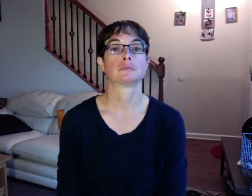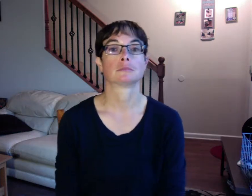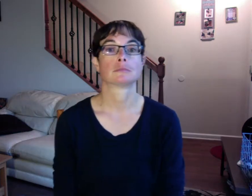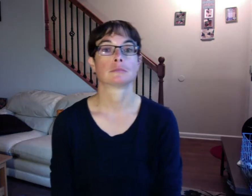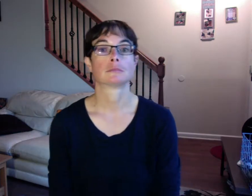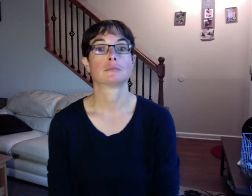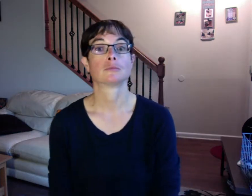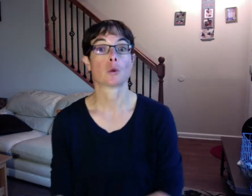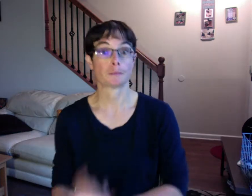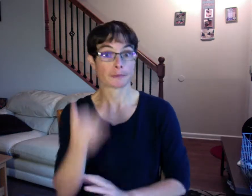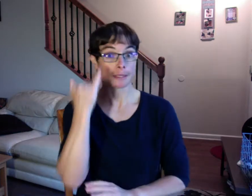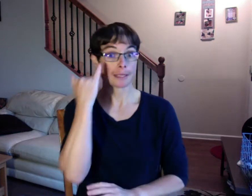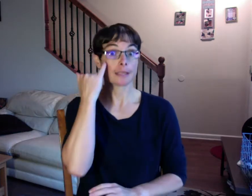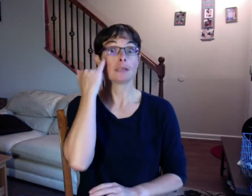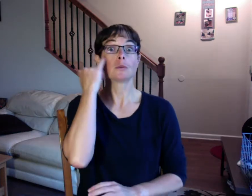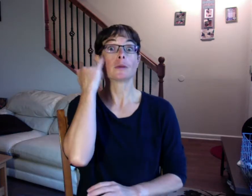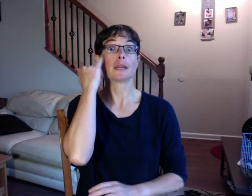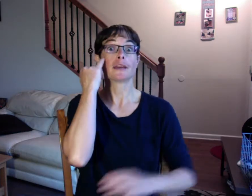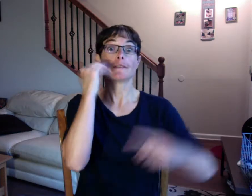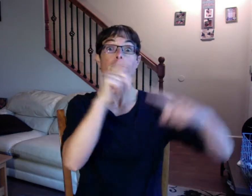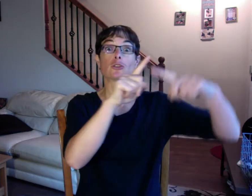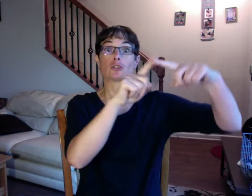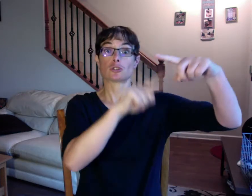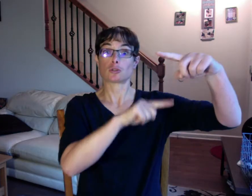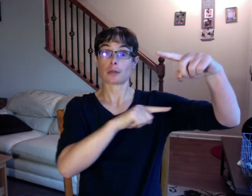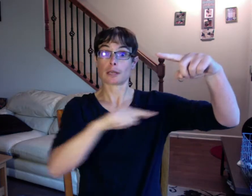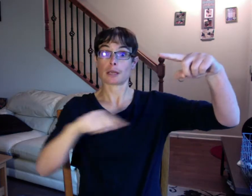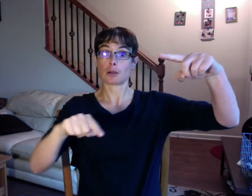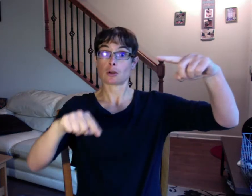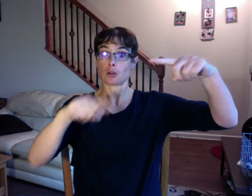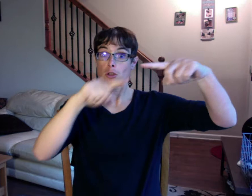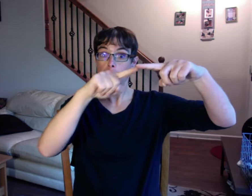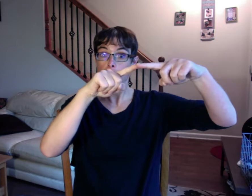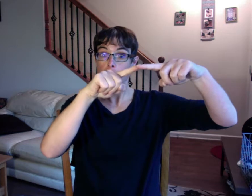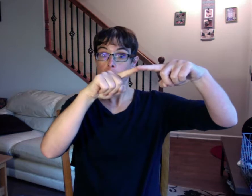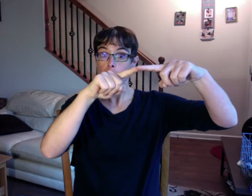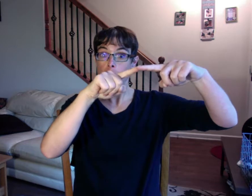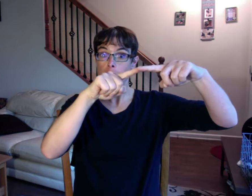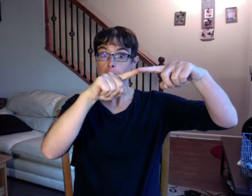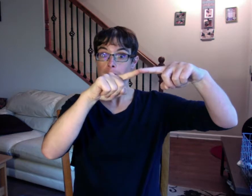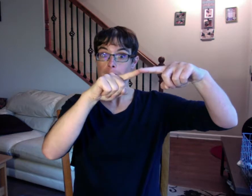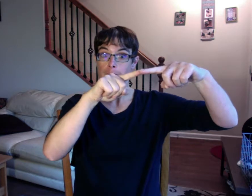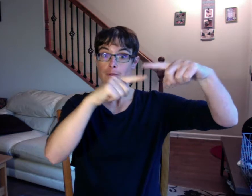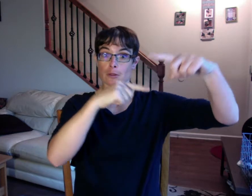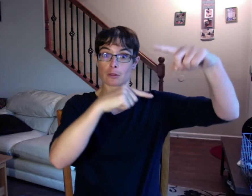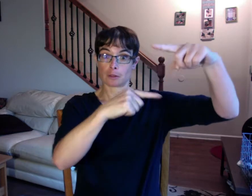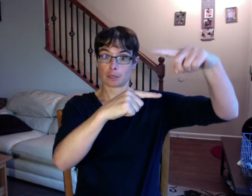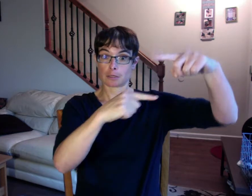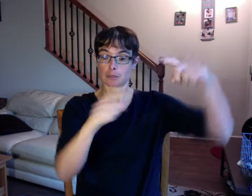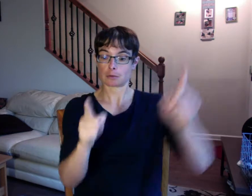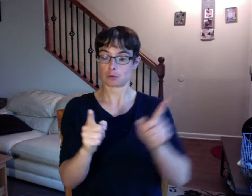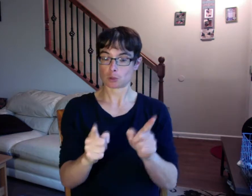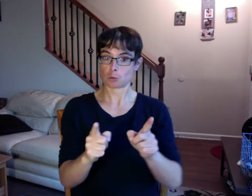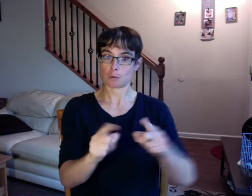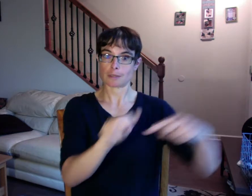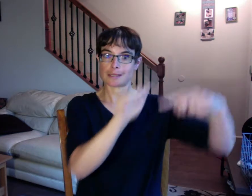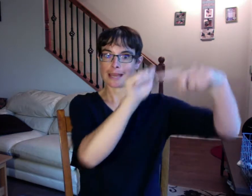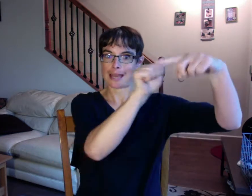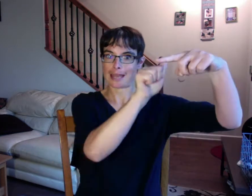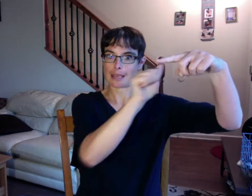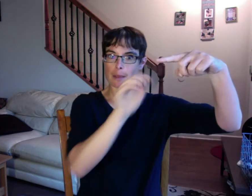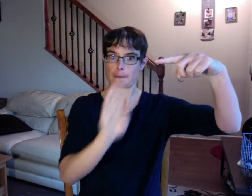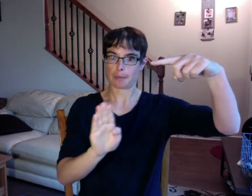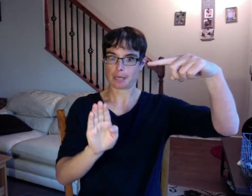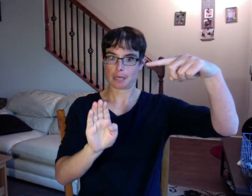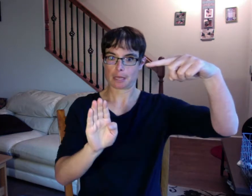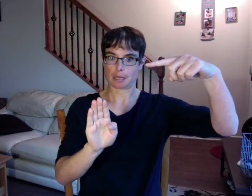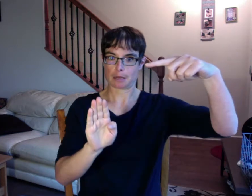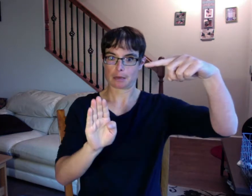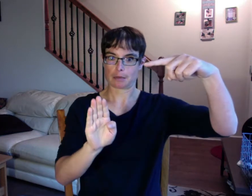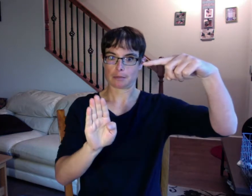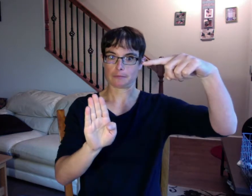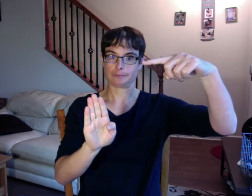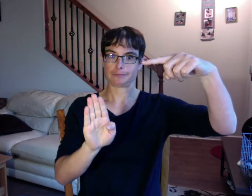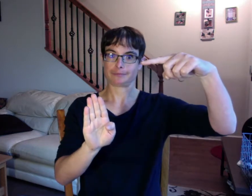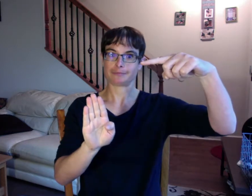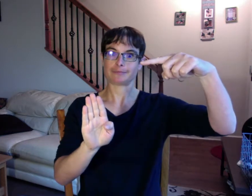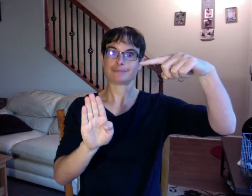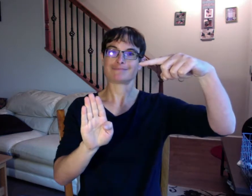of a triangle, the two shorter legs, not the hypotenuse, are A and B. Generally, A is always listed as the shortest